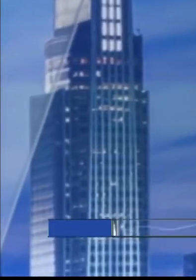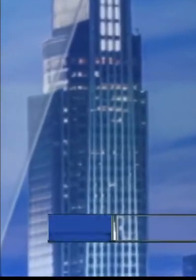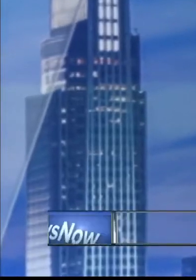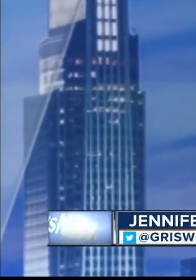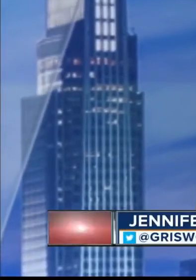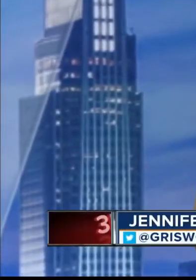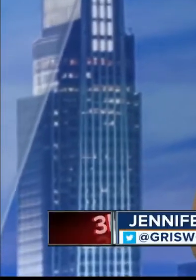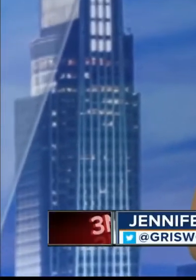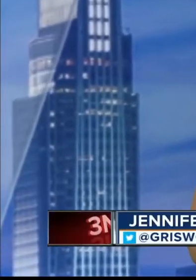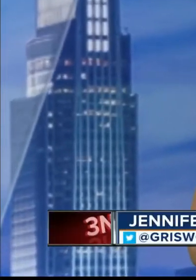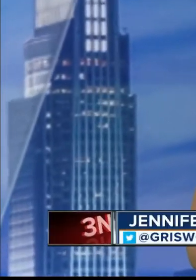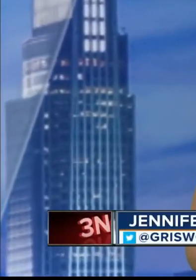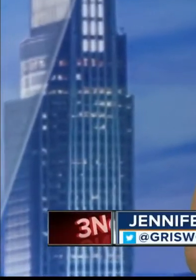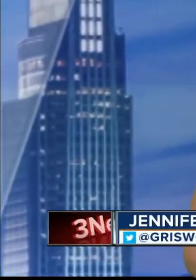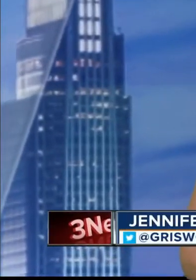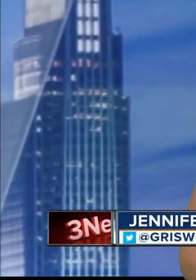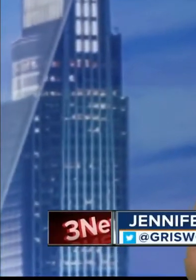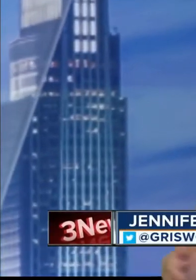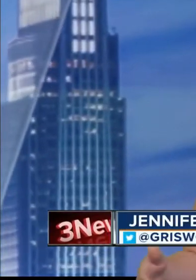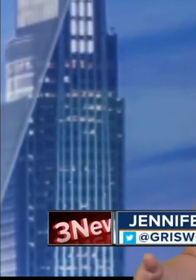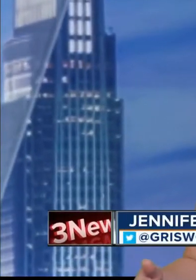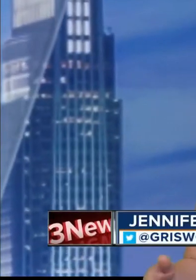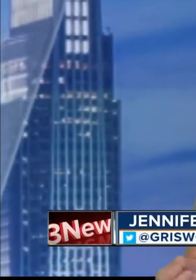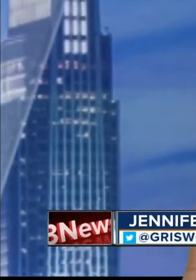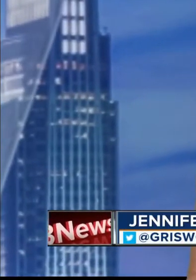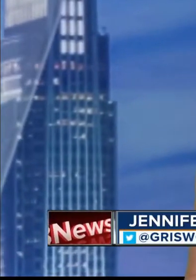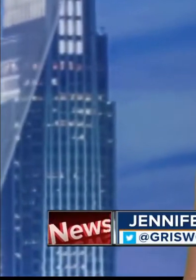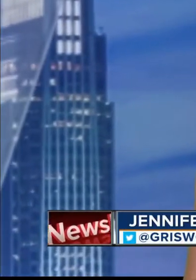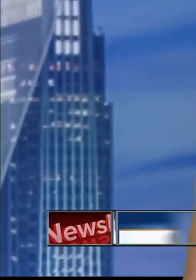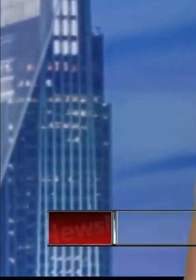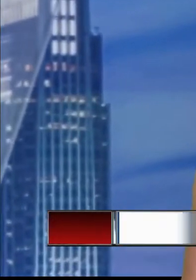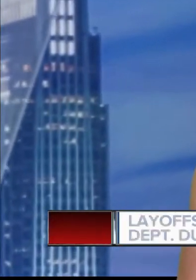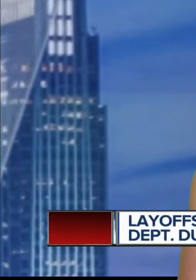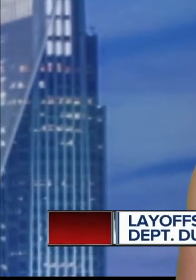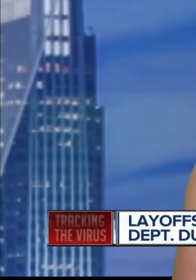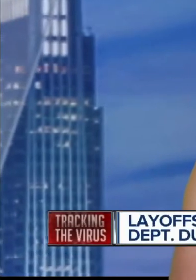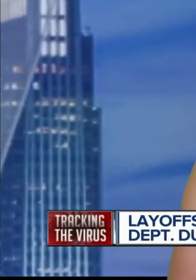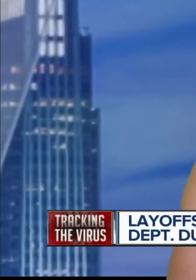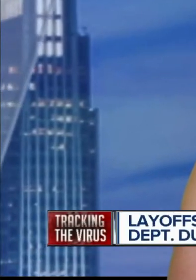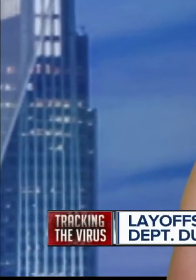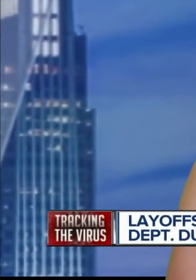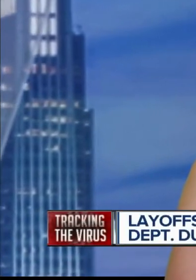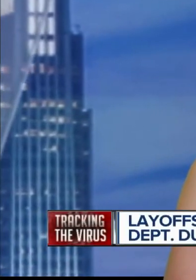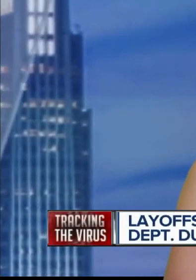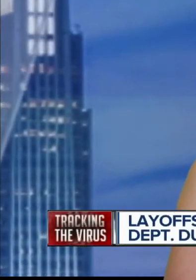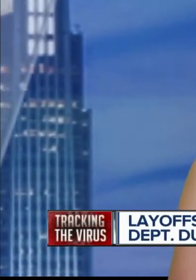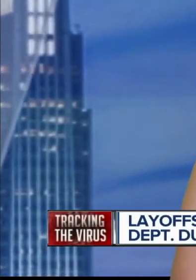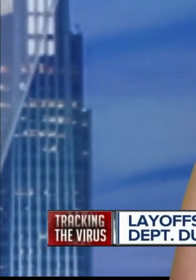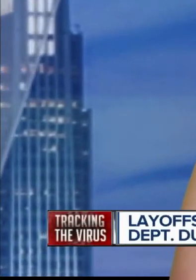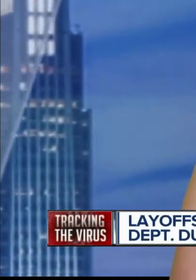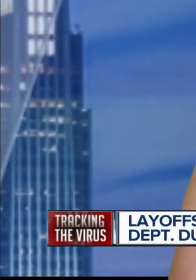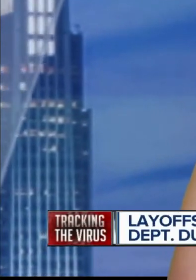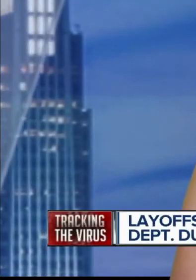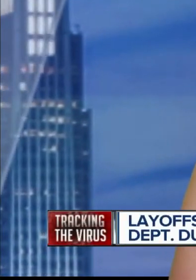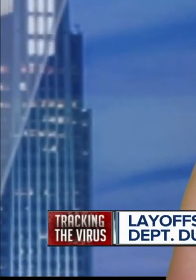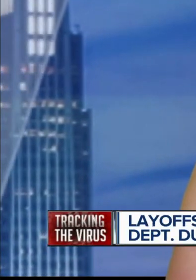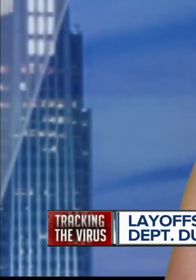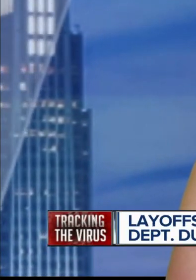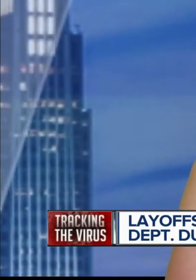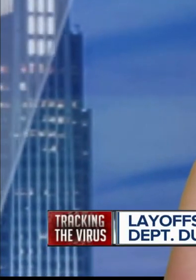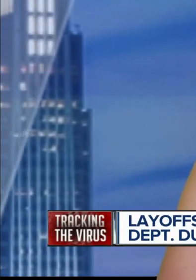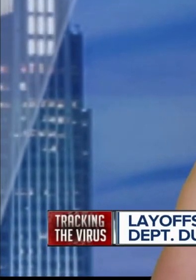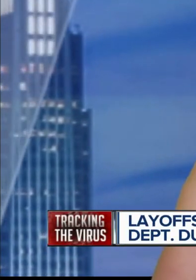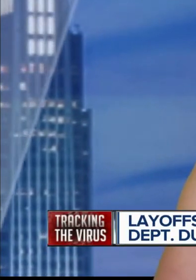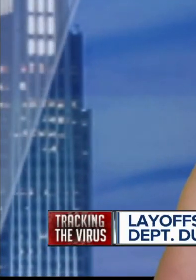It's a problem for states, cities, and counties across the country. Local governments are losing millions of dollars in tax revenue due